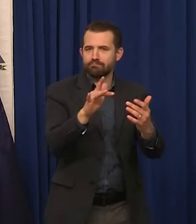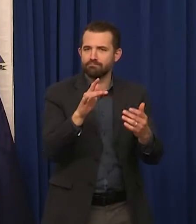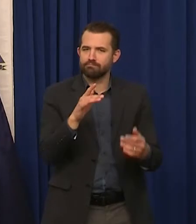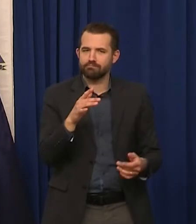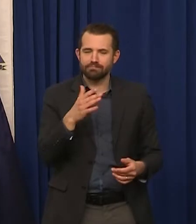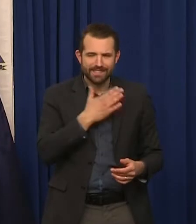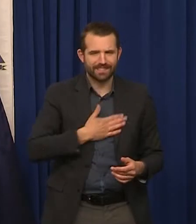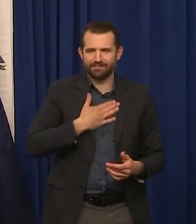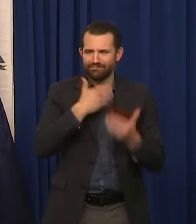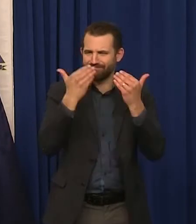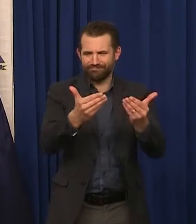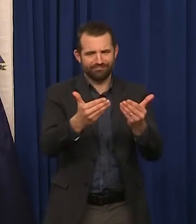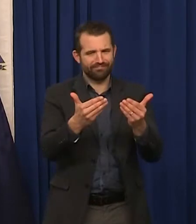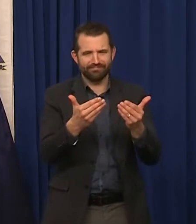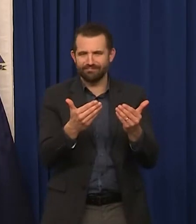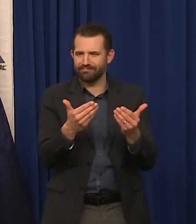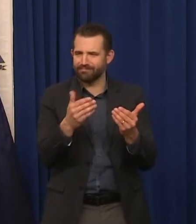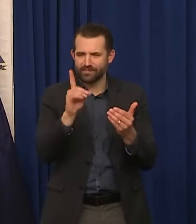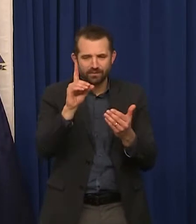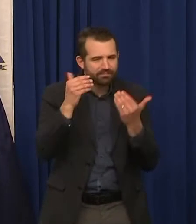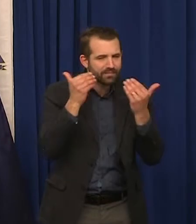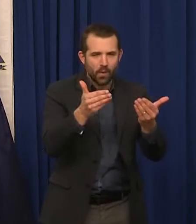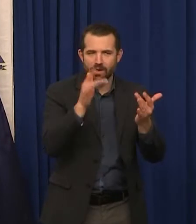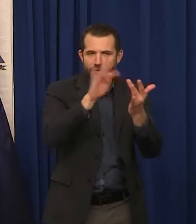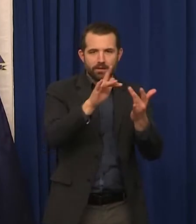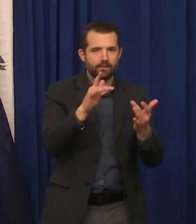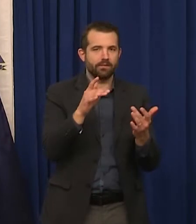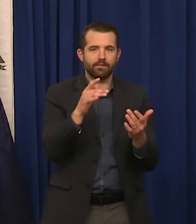so in partnership with your doctor.